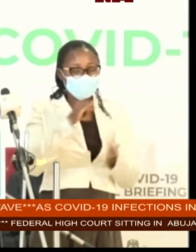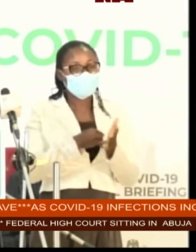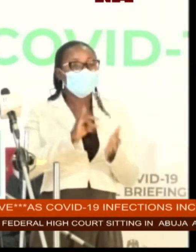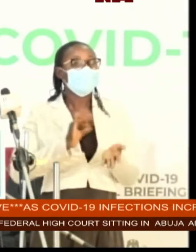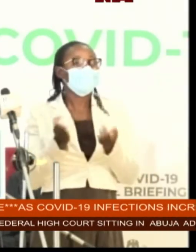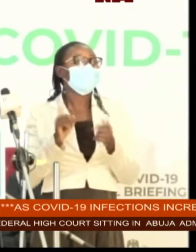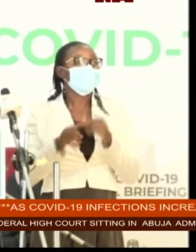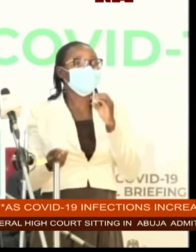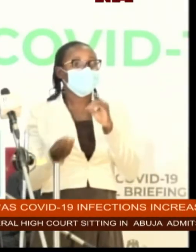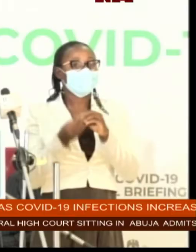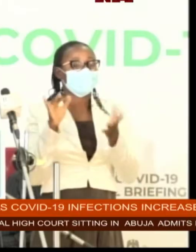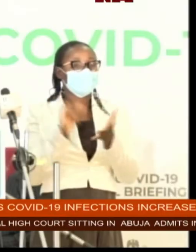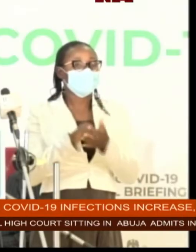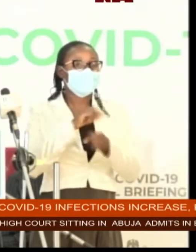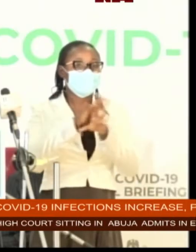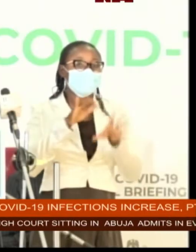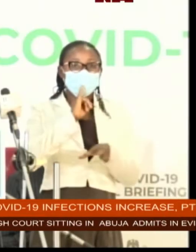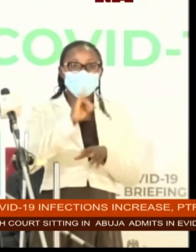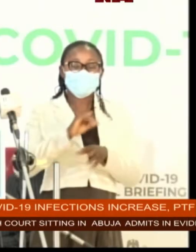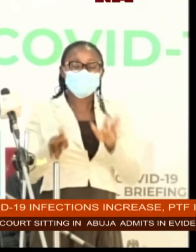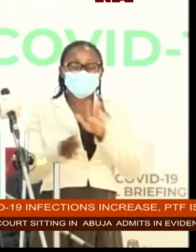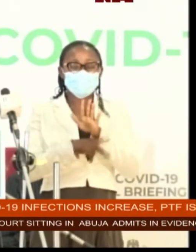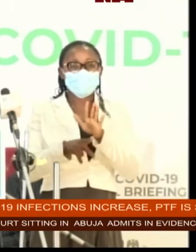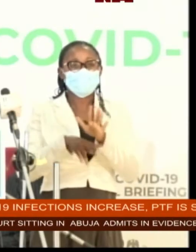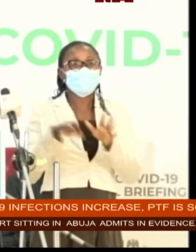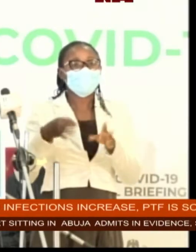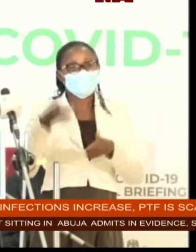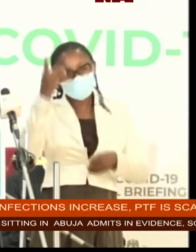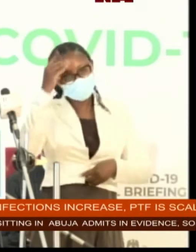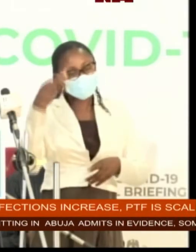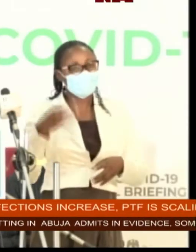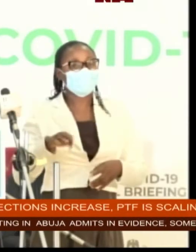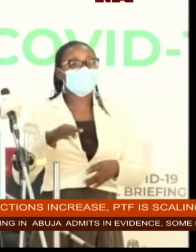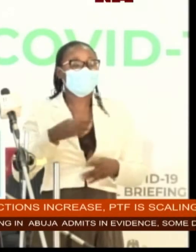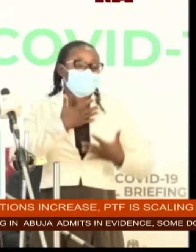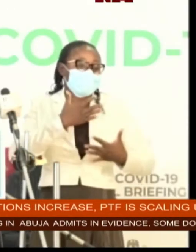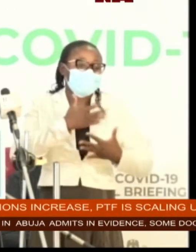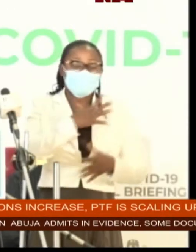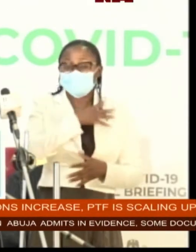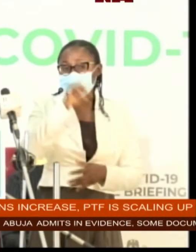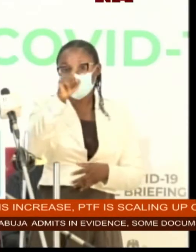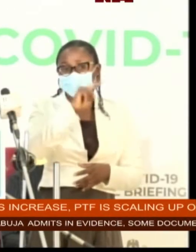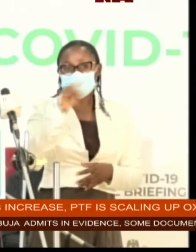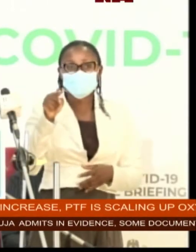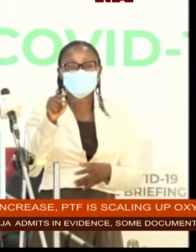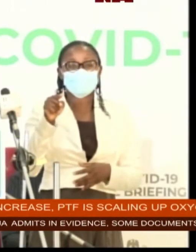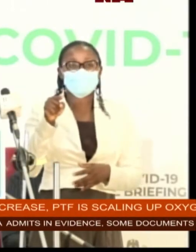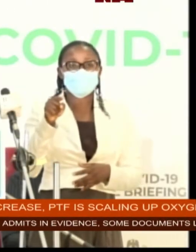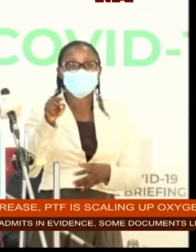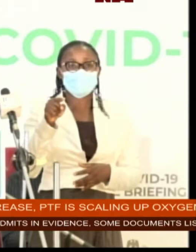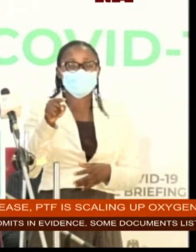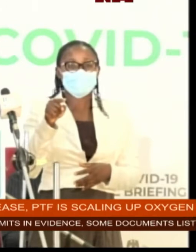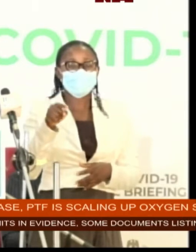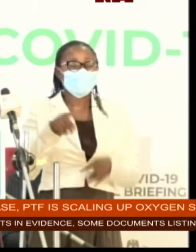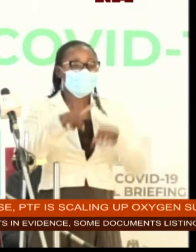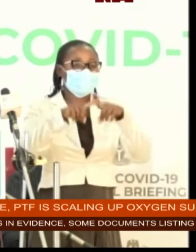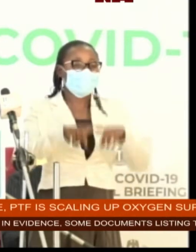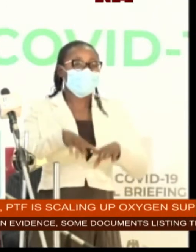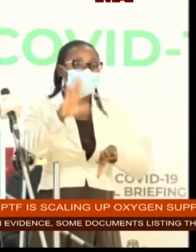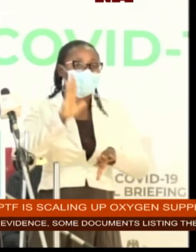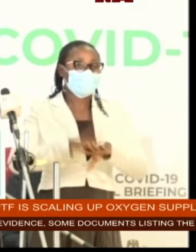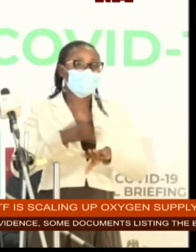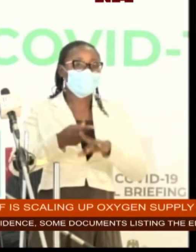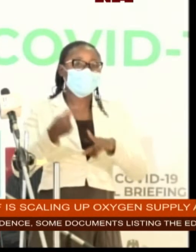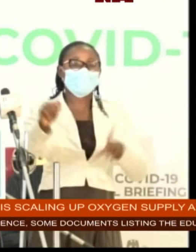COVID-19 is primarily a disease of the respiratory tract, and therefore, depending on the degree of